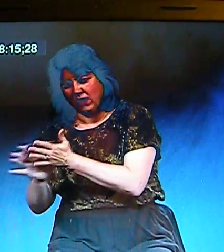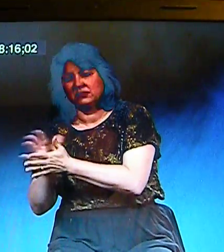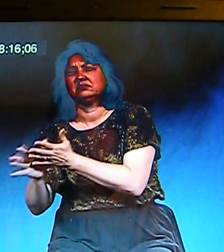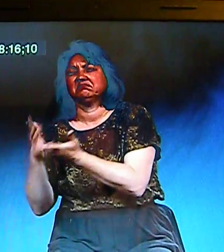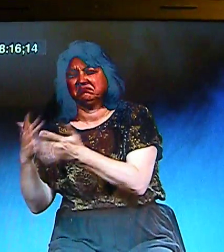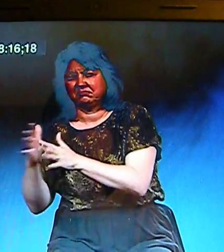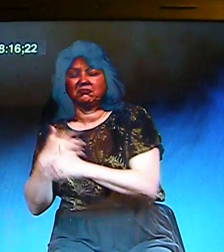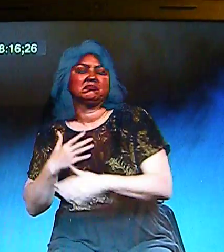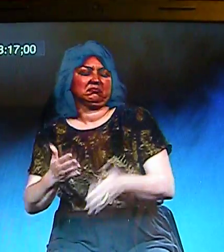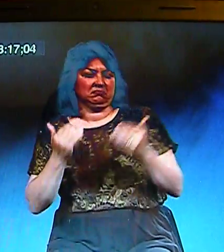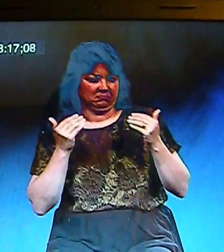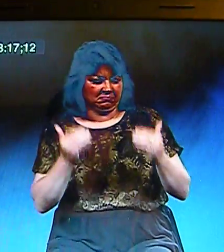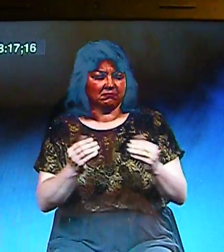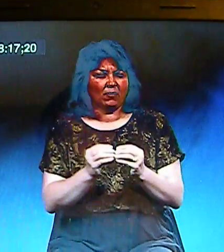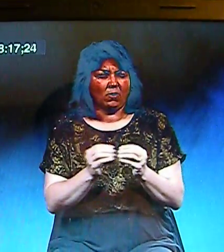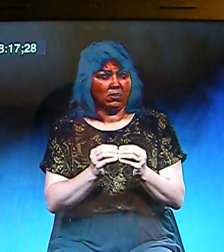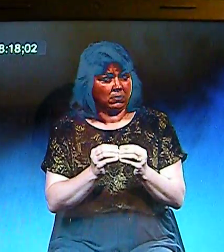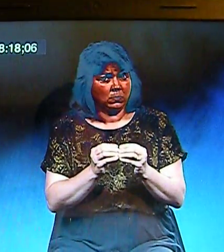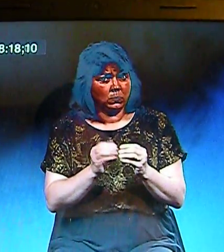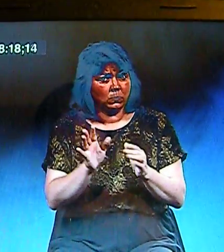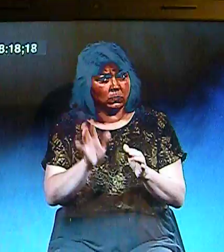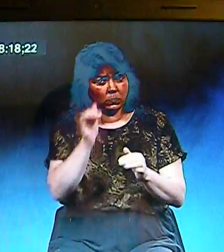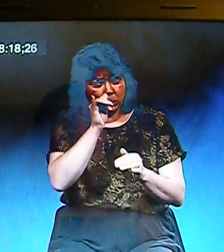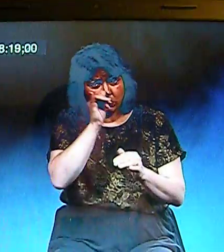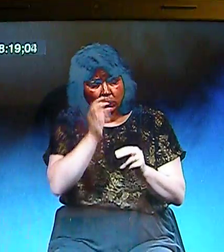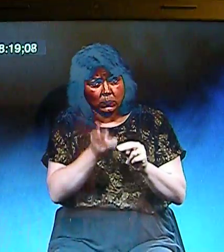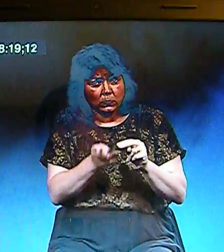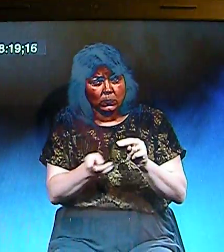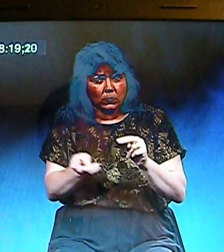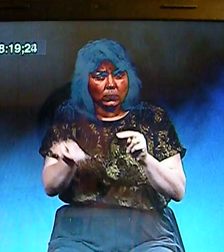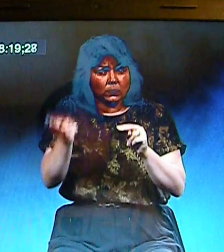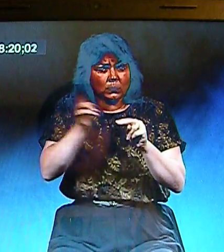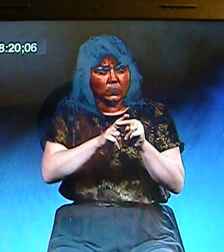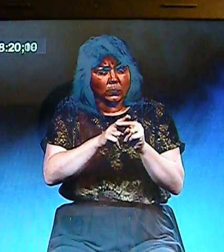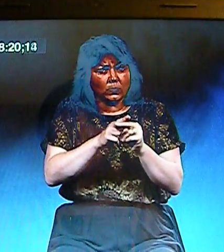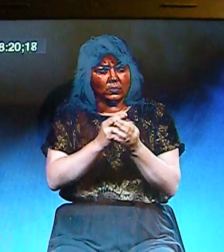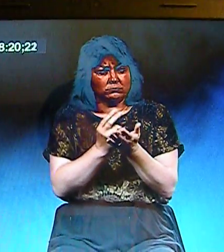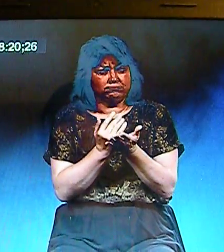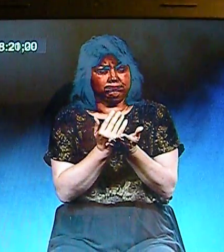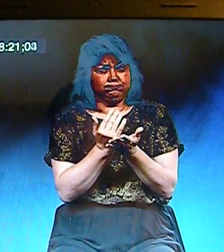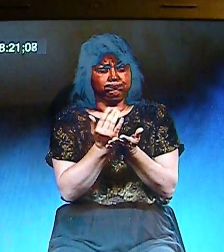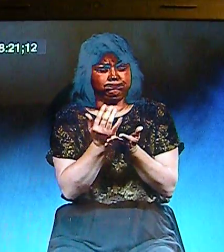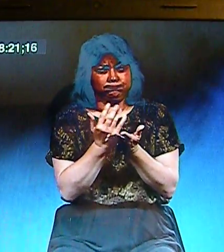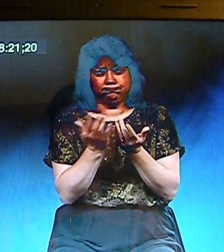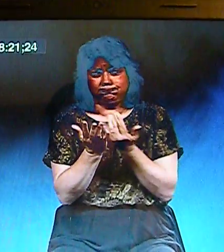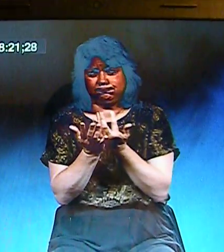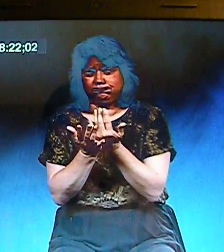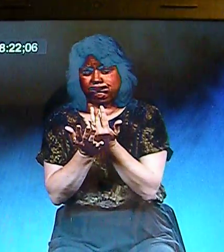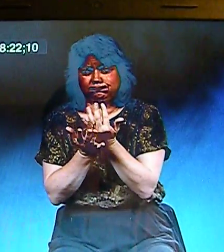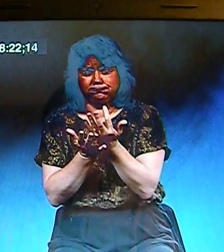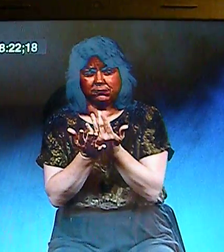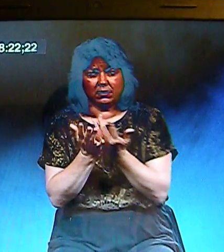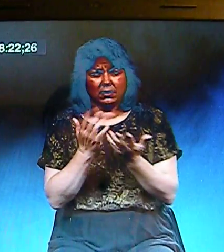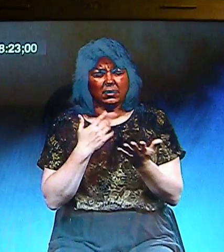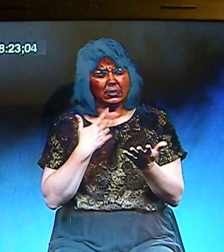I stopped and washed them, kept cutting some more. But oh my gosh, that burning feeling just